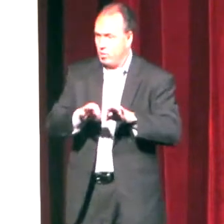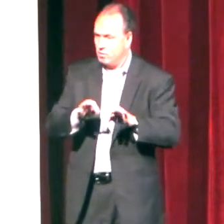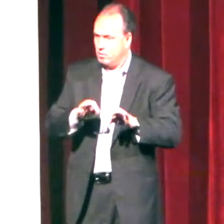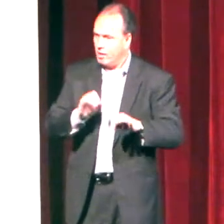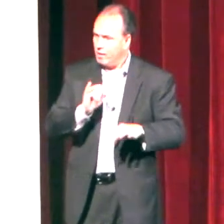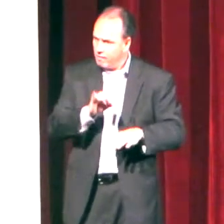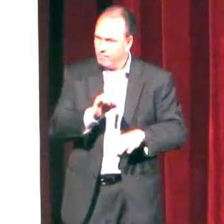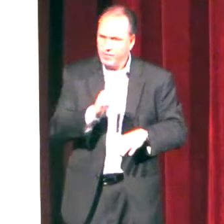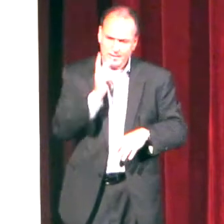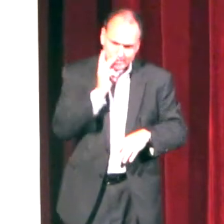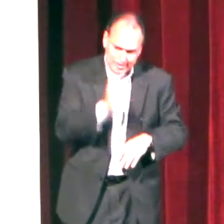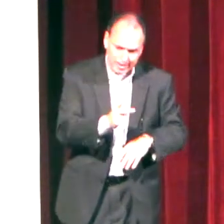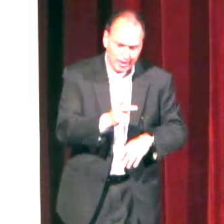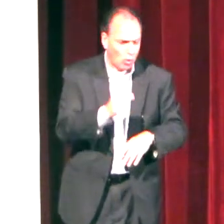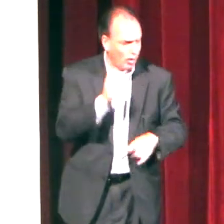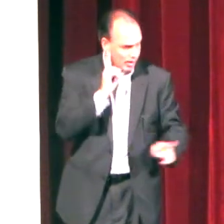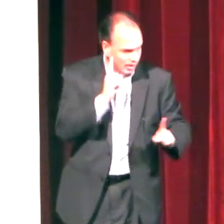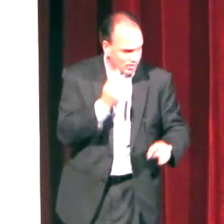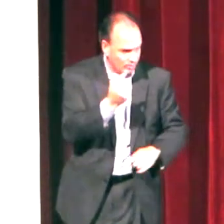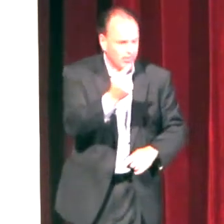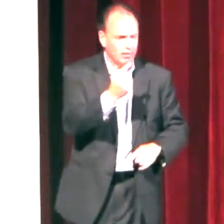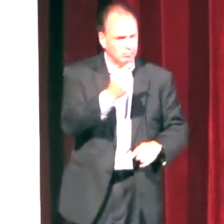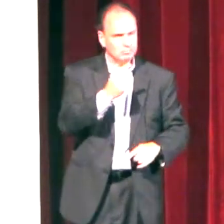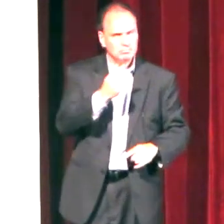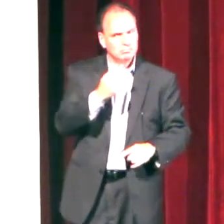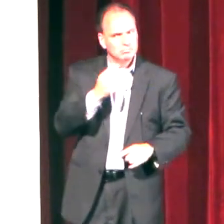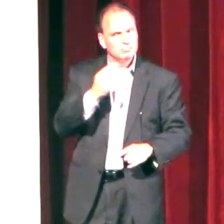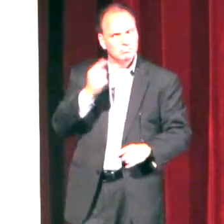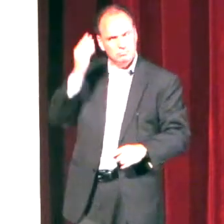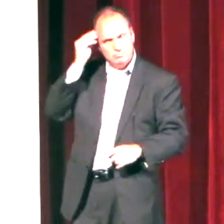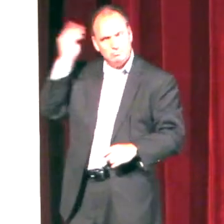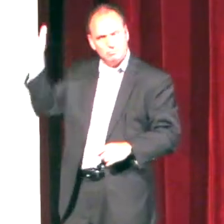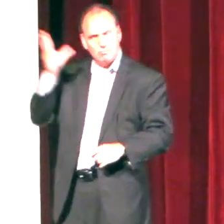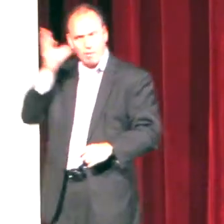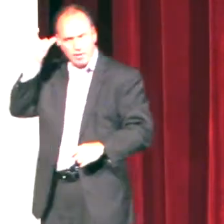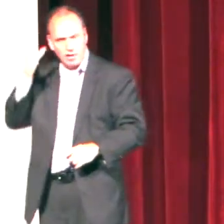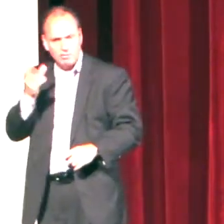they, the kids talk, especially, the older kids,